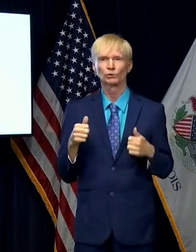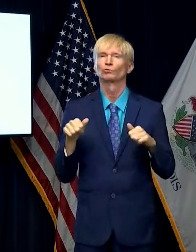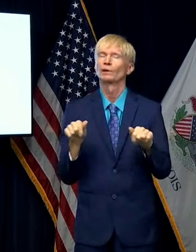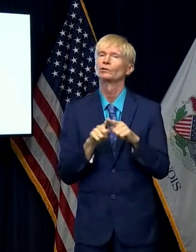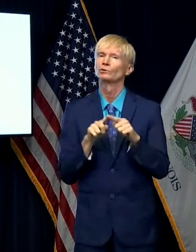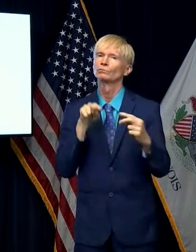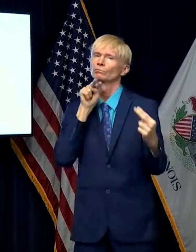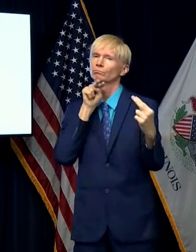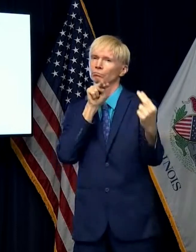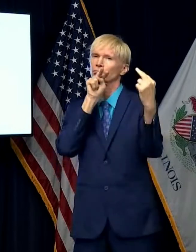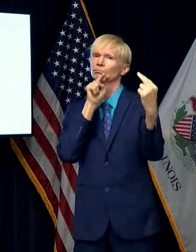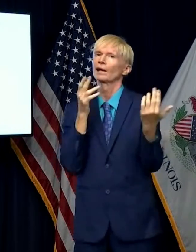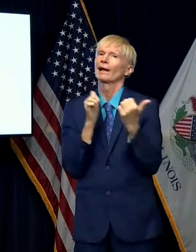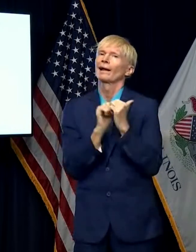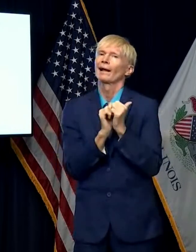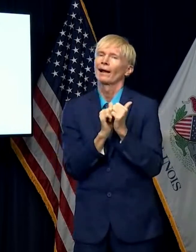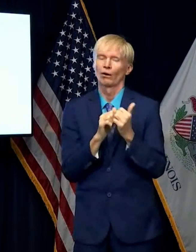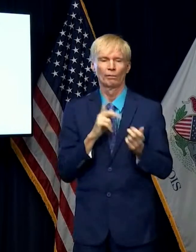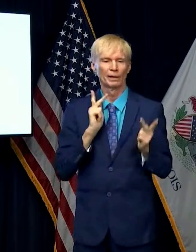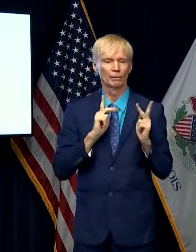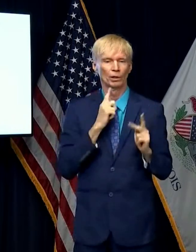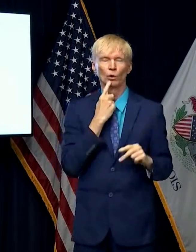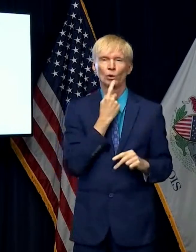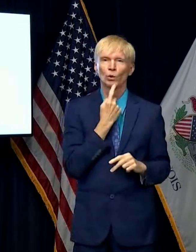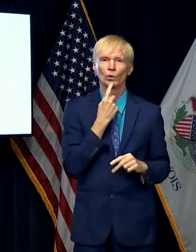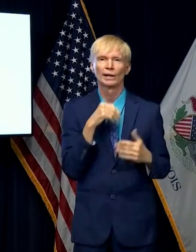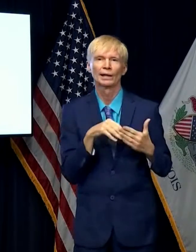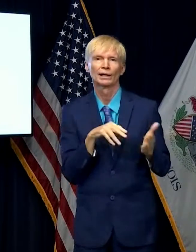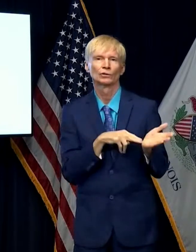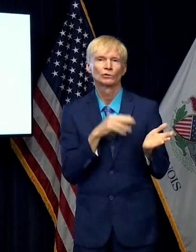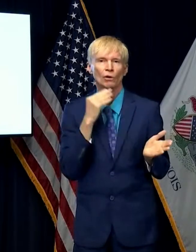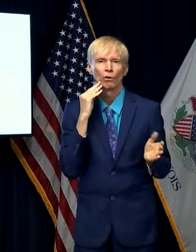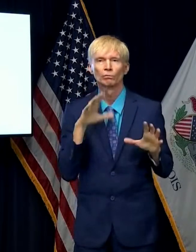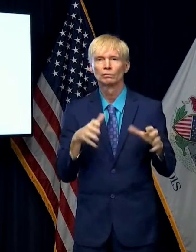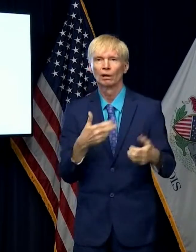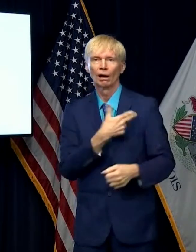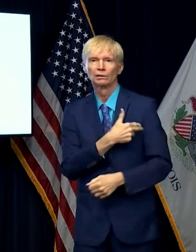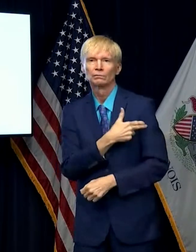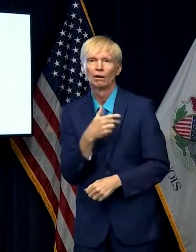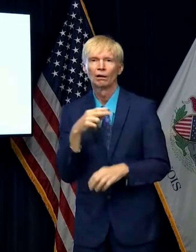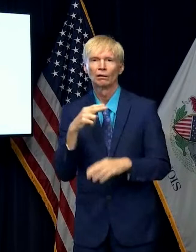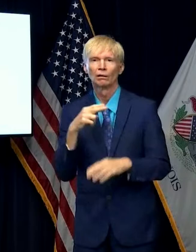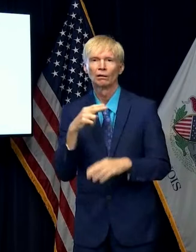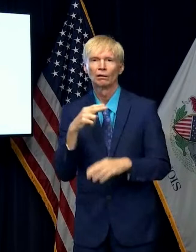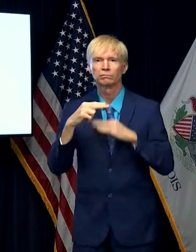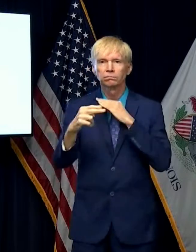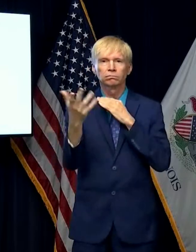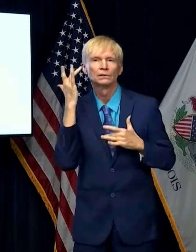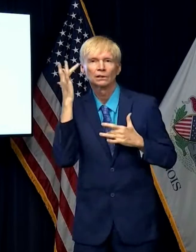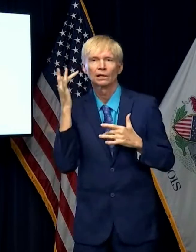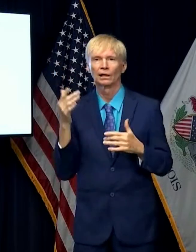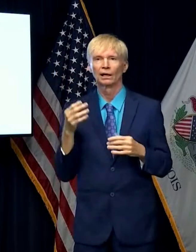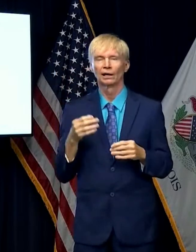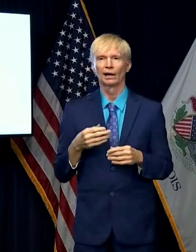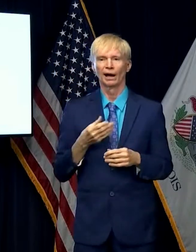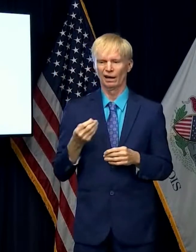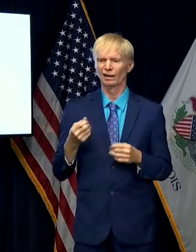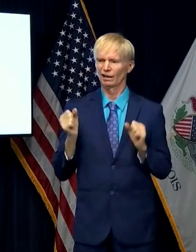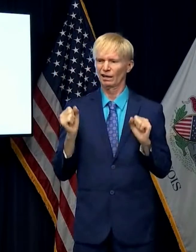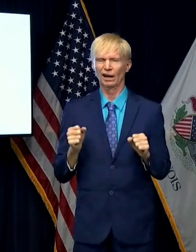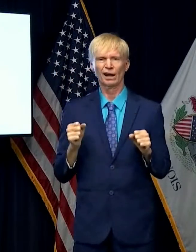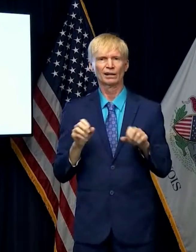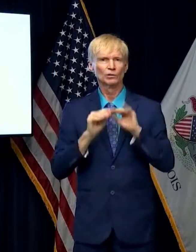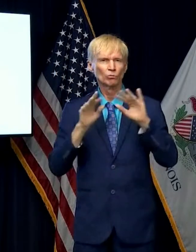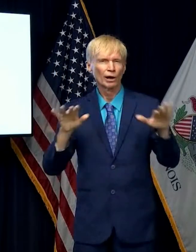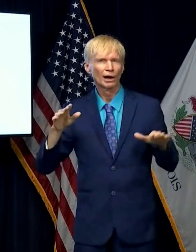the vulnerable and make sure that everybody, wherever there is a problem, and you've seen there's been, a high likelihood of